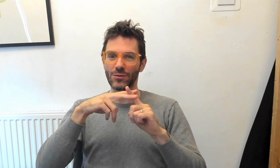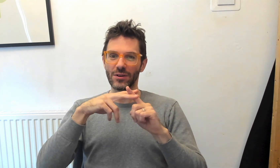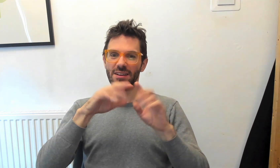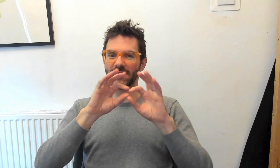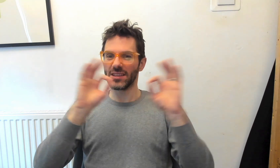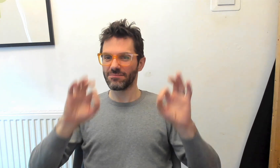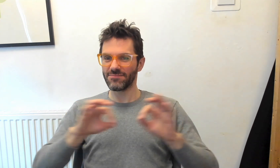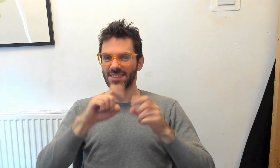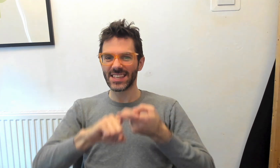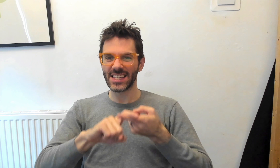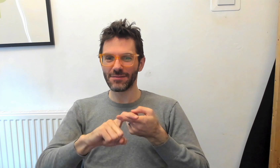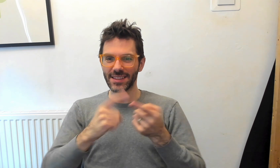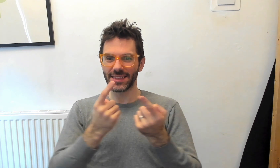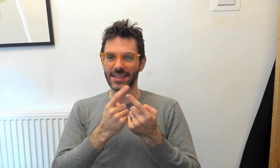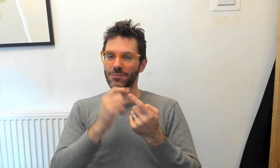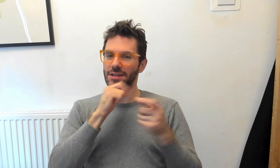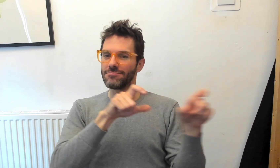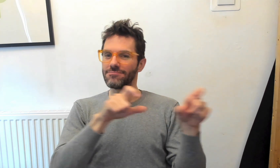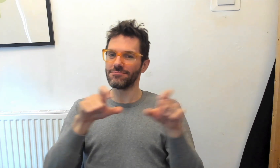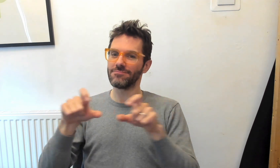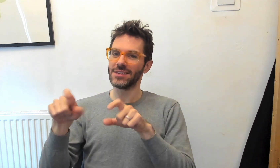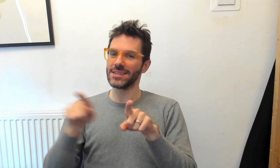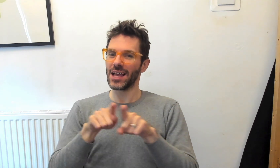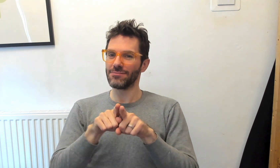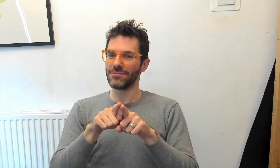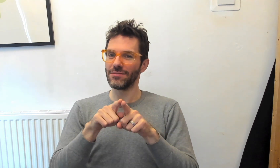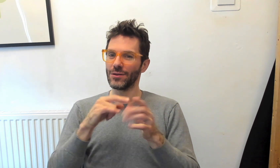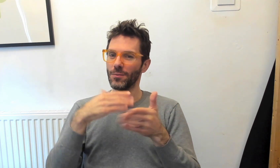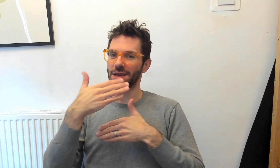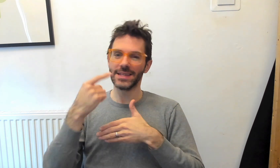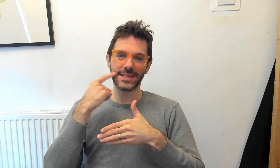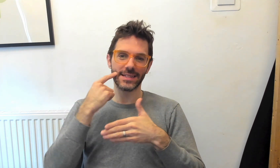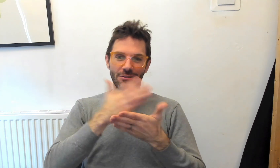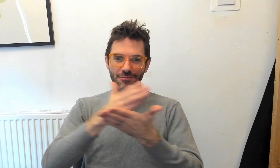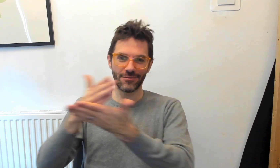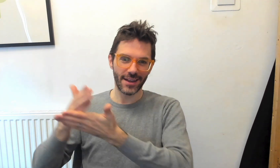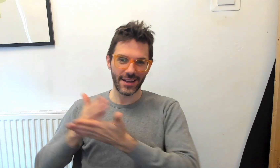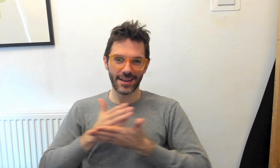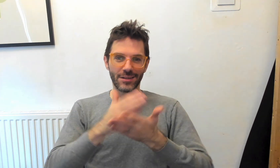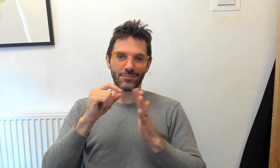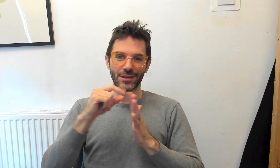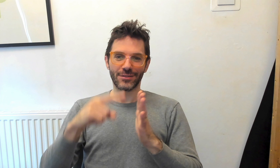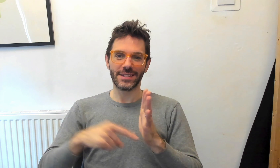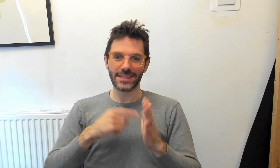toolkit dependencies are the same. So it's easier to share work on